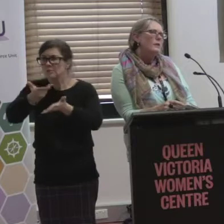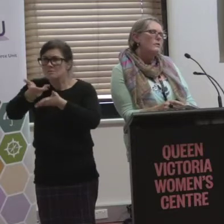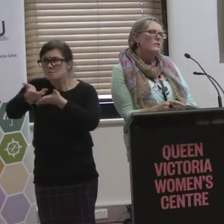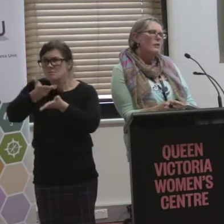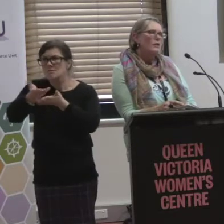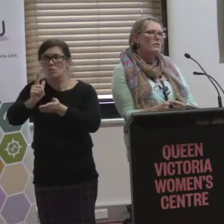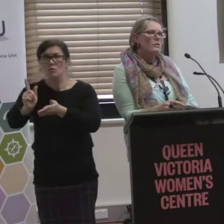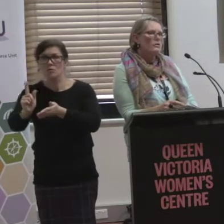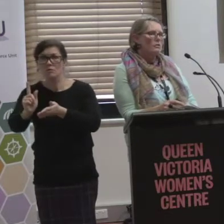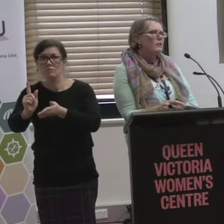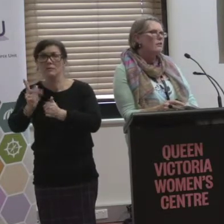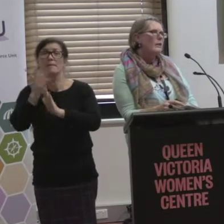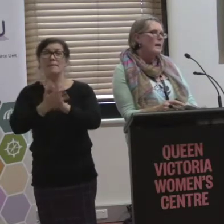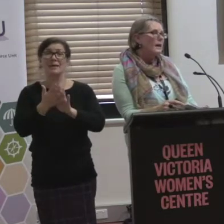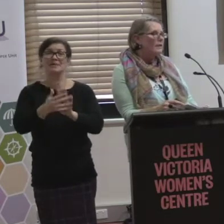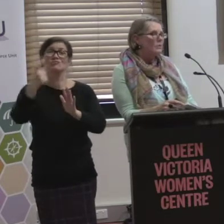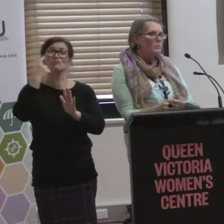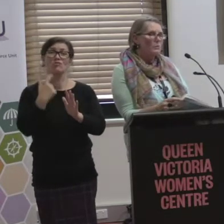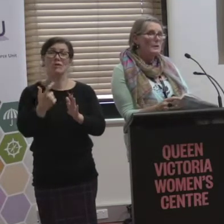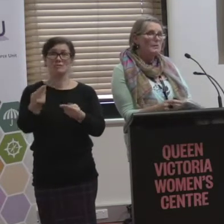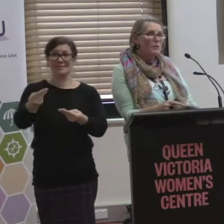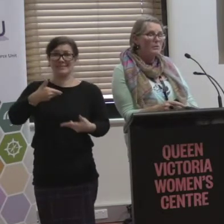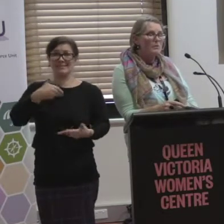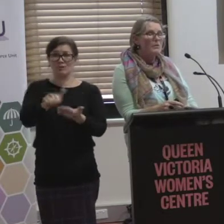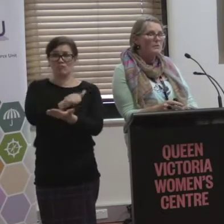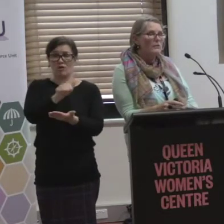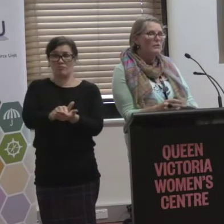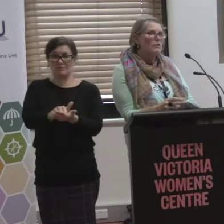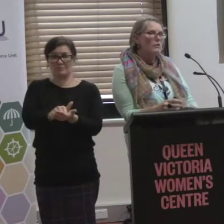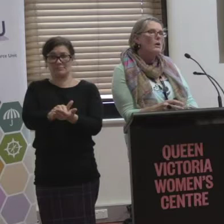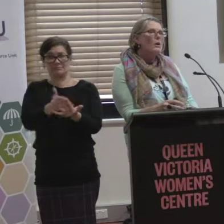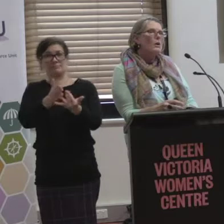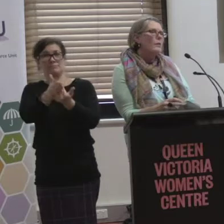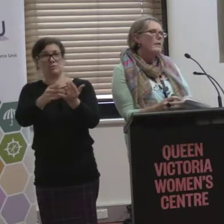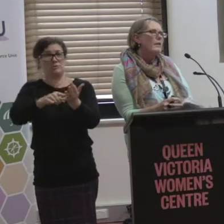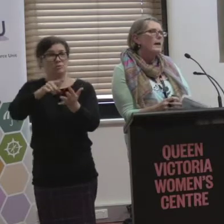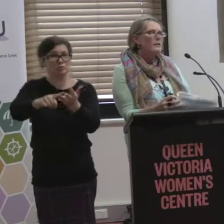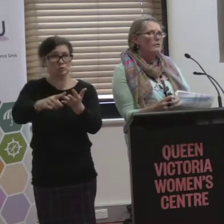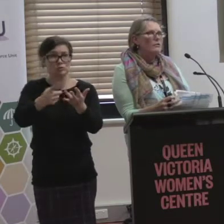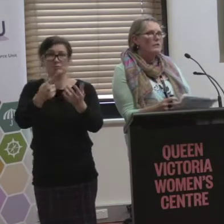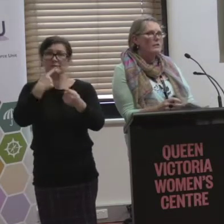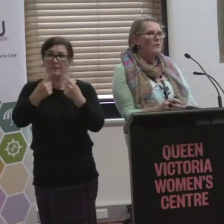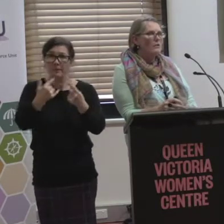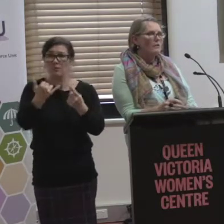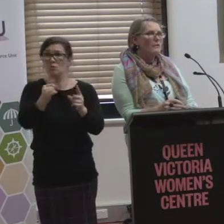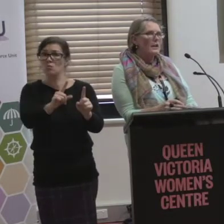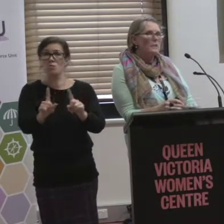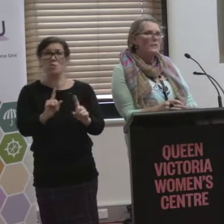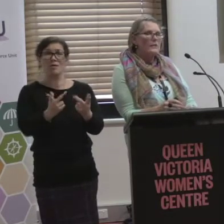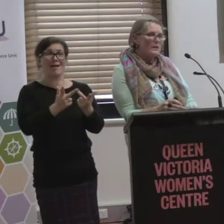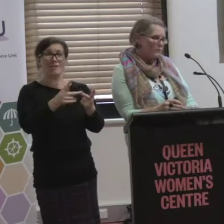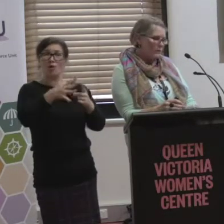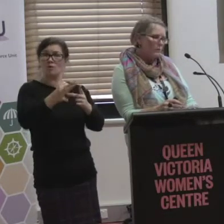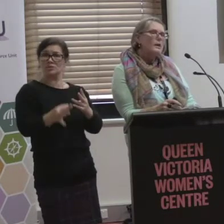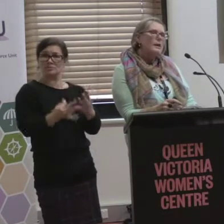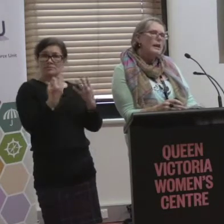so that we could try to direct you whether guardianship would be appropriate or administration, or whether there are less restrictive options available